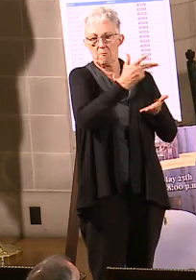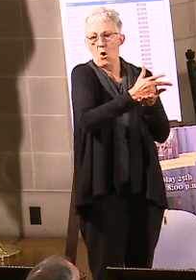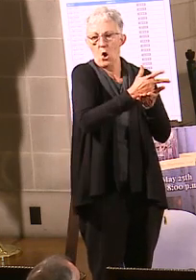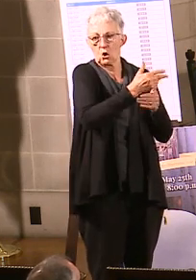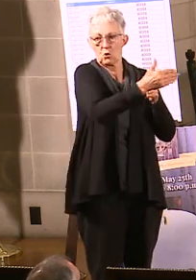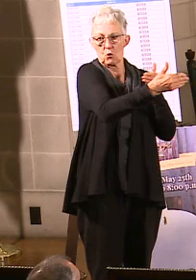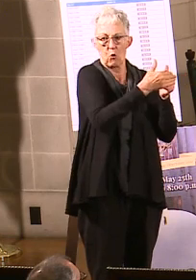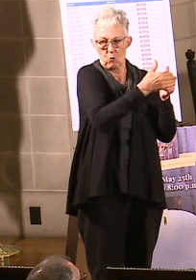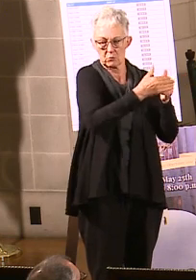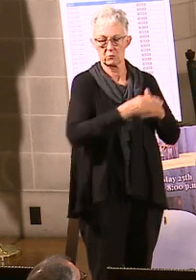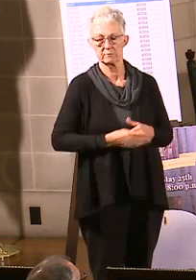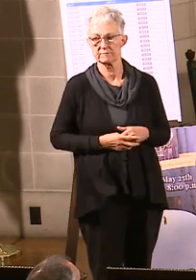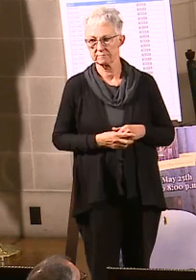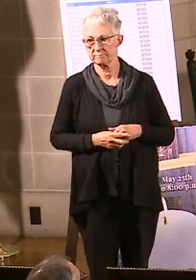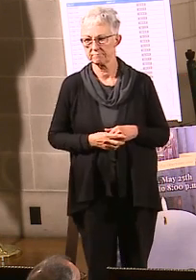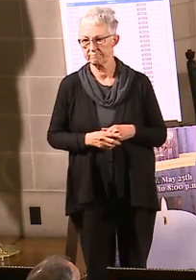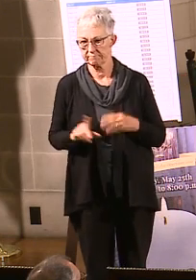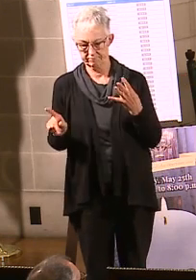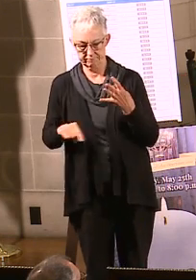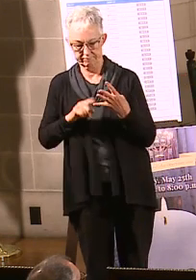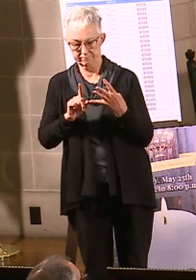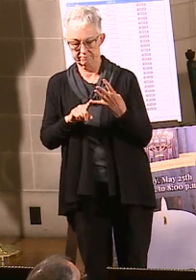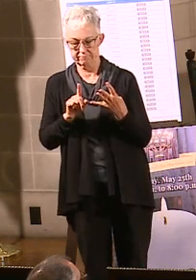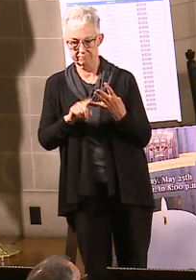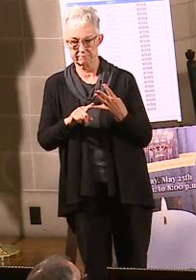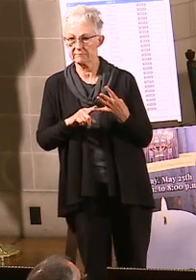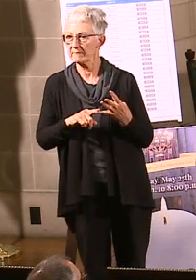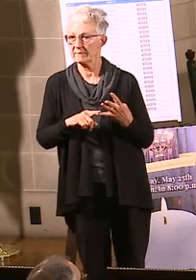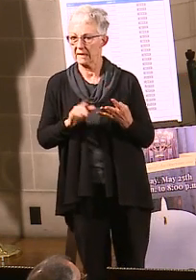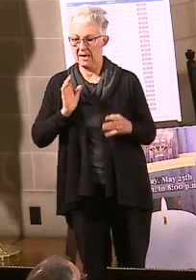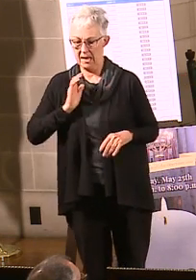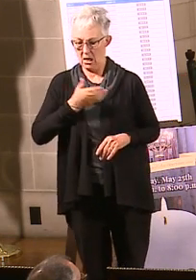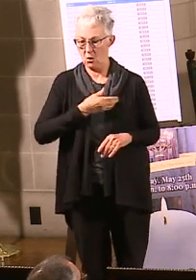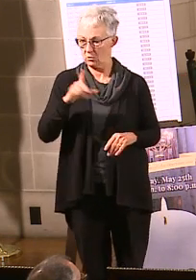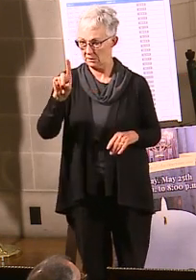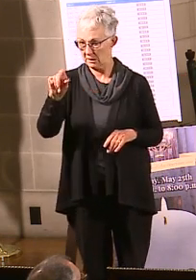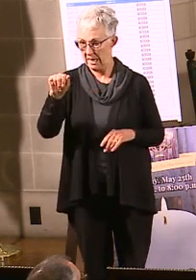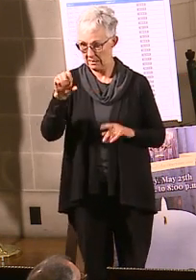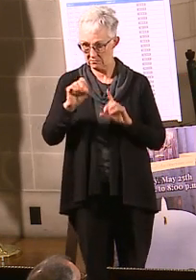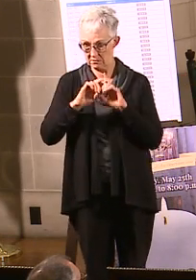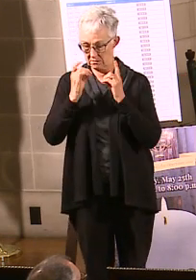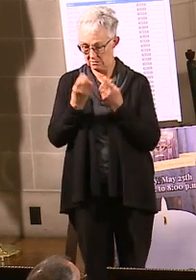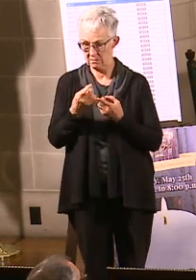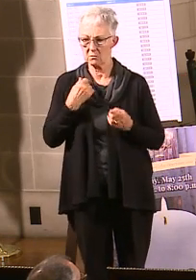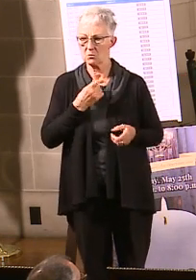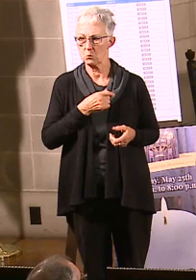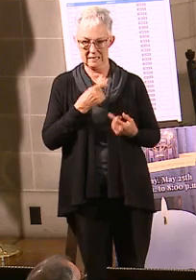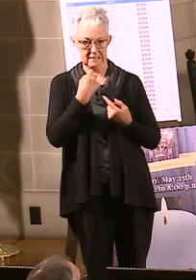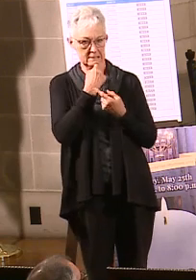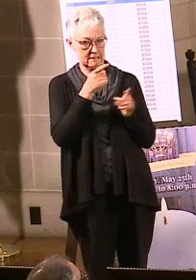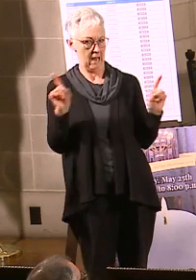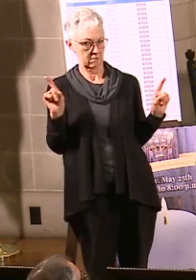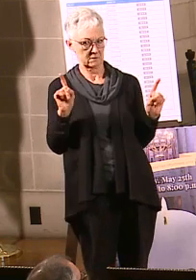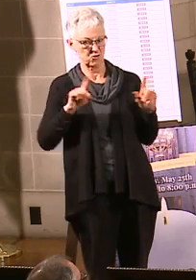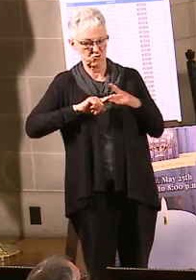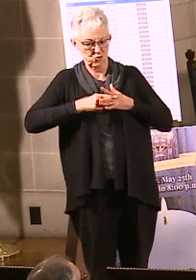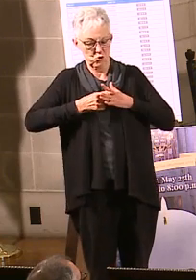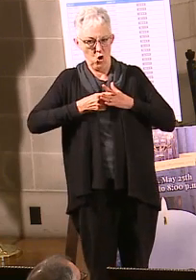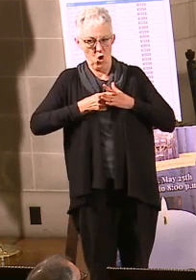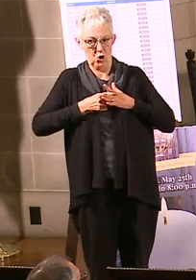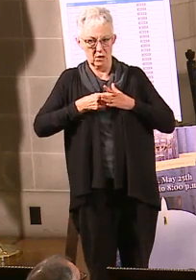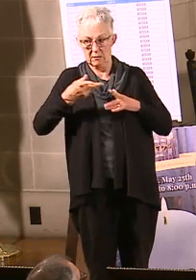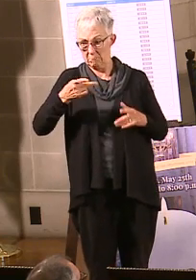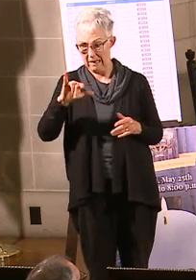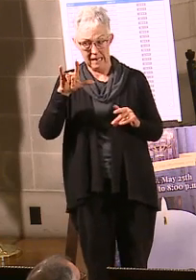And then finally, within the Department of Administrative Services specifically, we're announcing a pilot today that'll begin